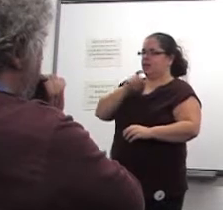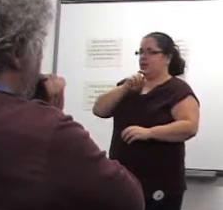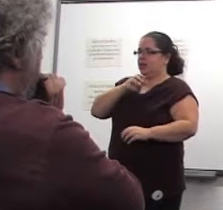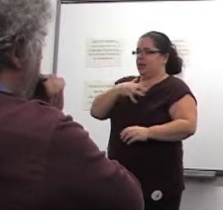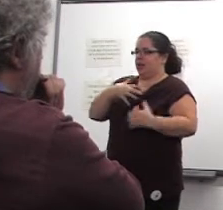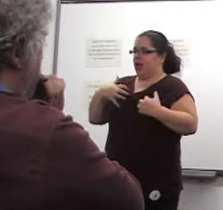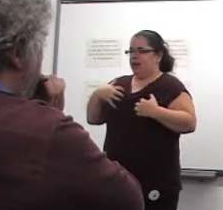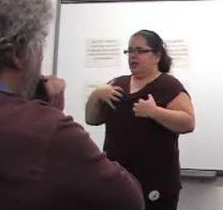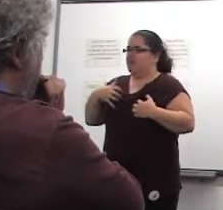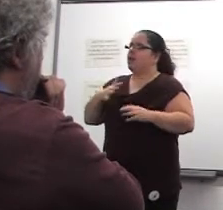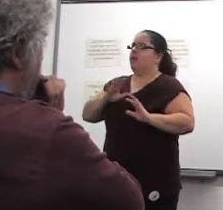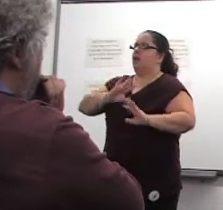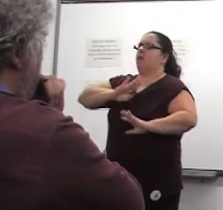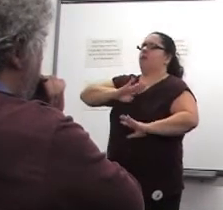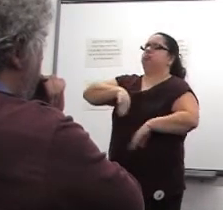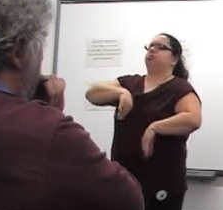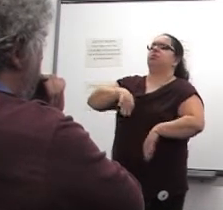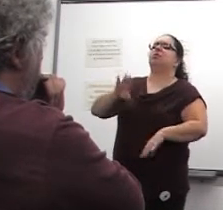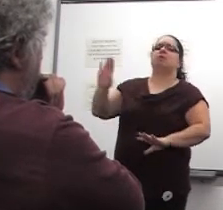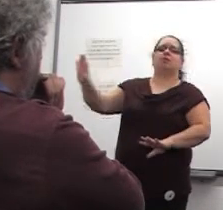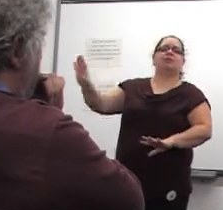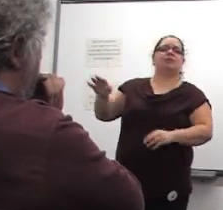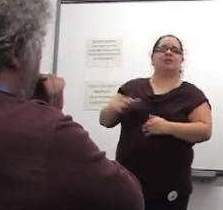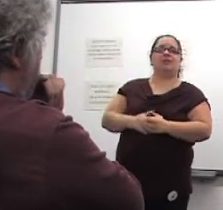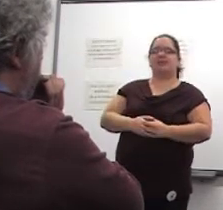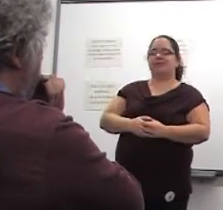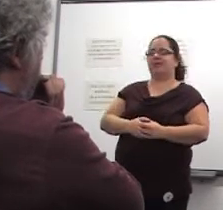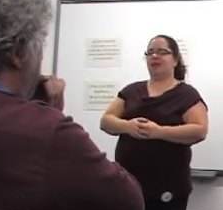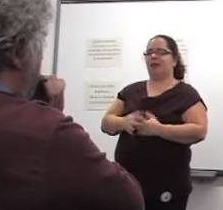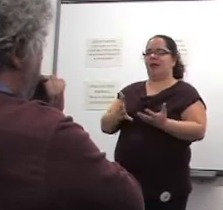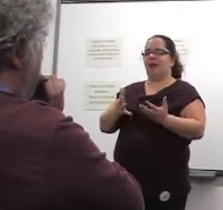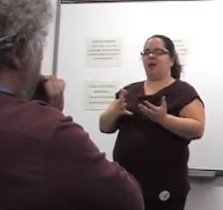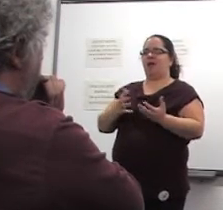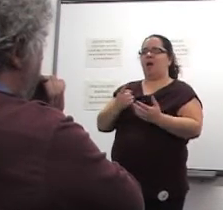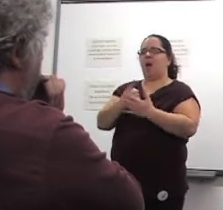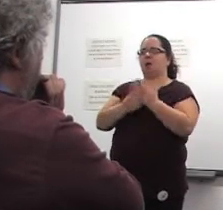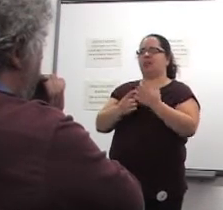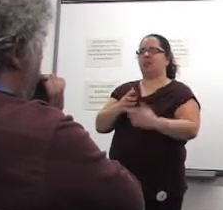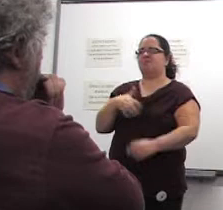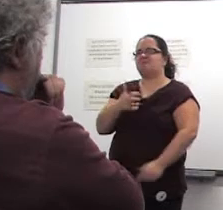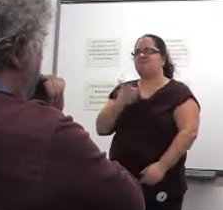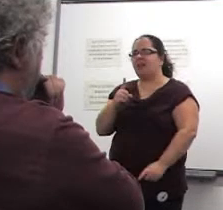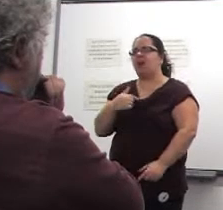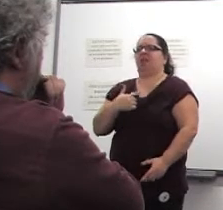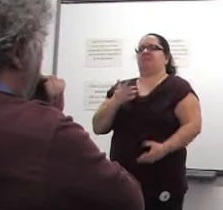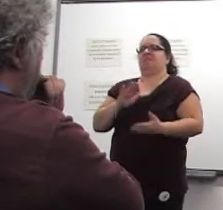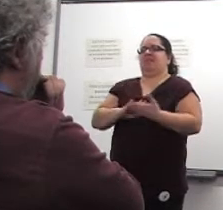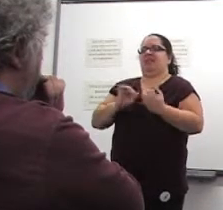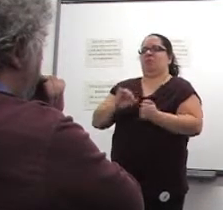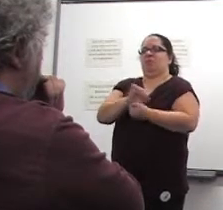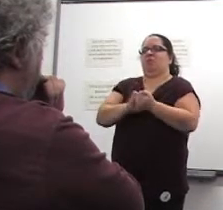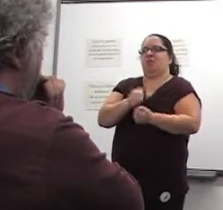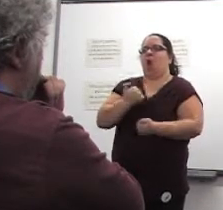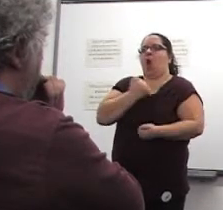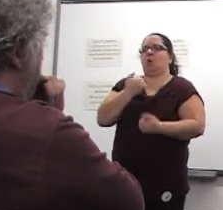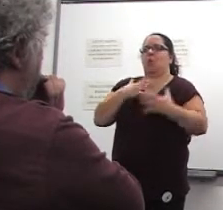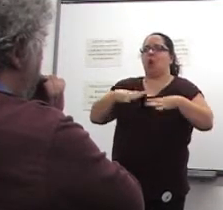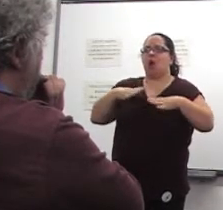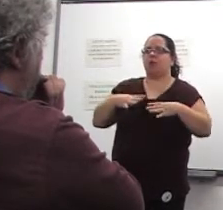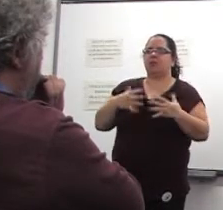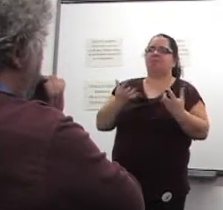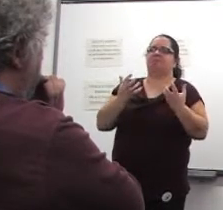of loss, largely at the inconvenience of having to do his own washing. He was wryly aware of